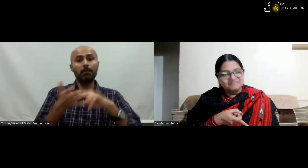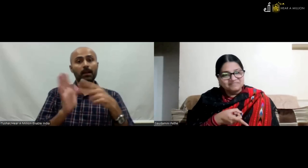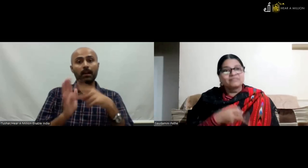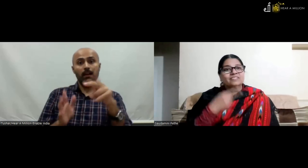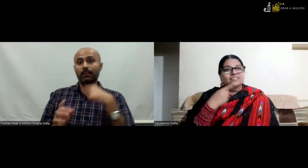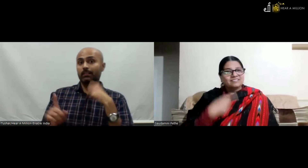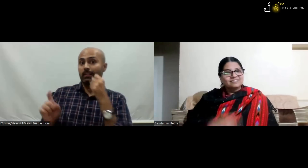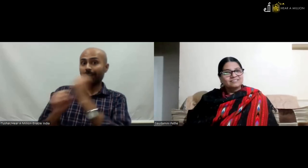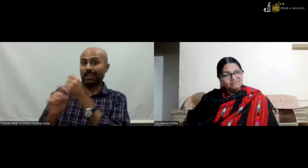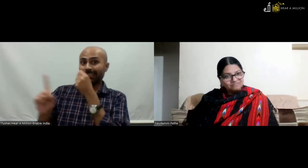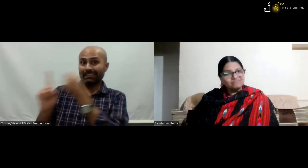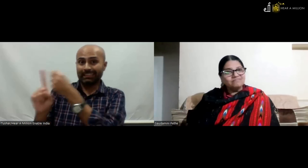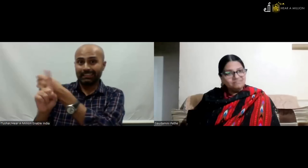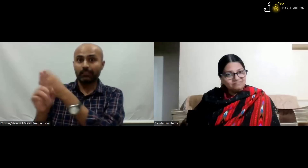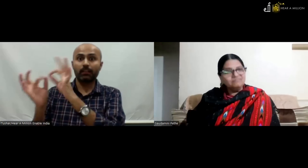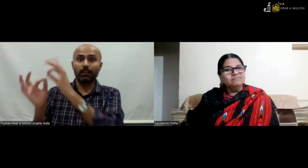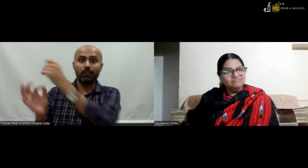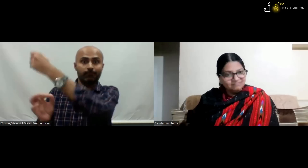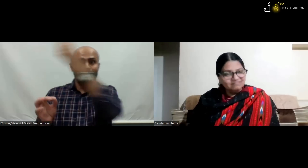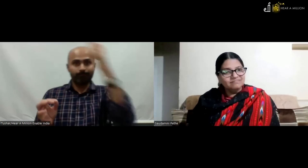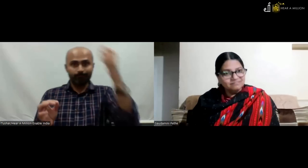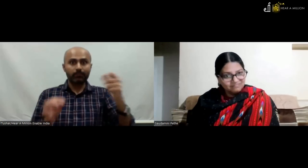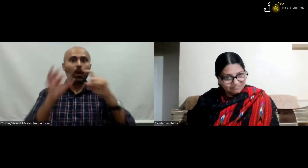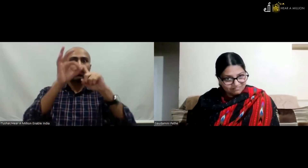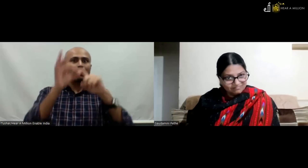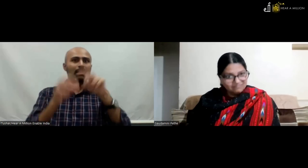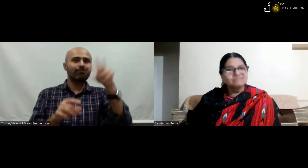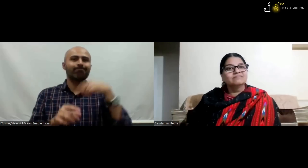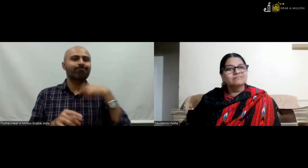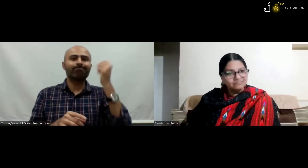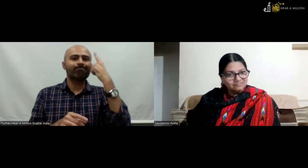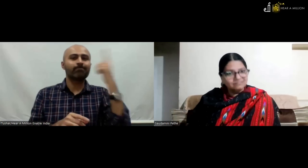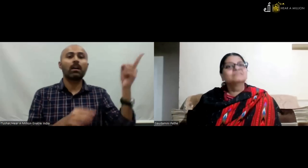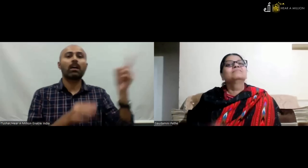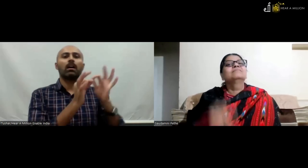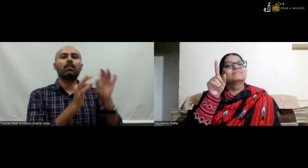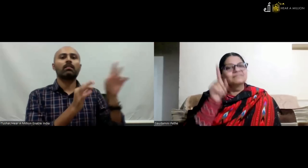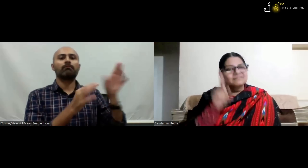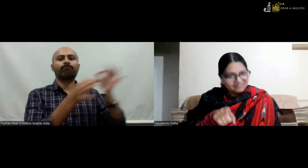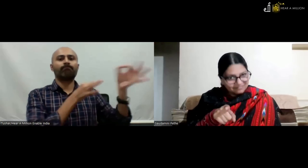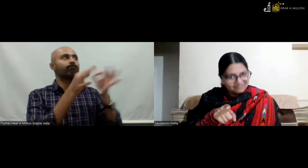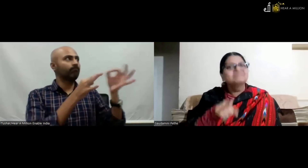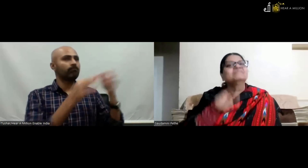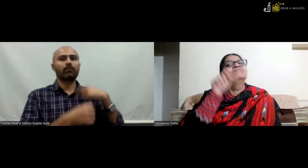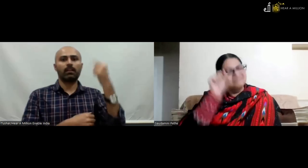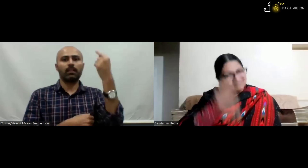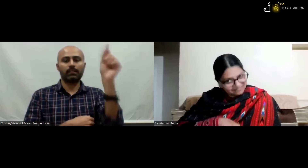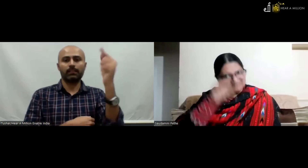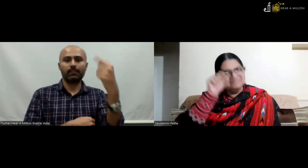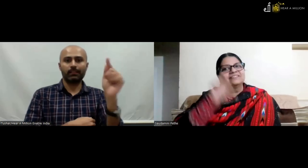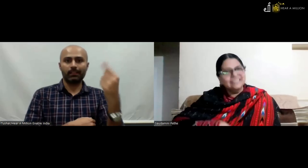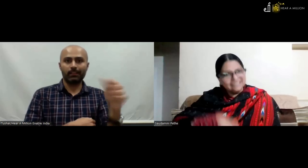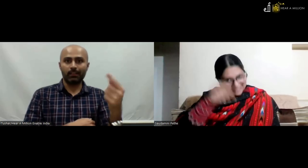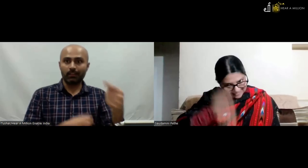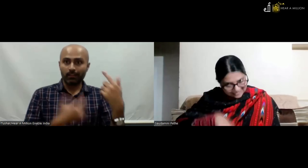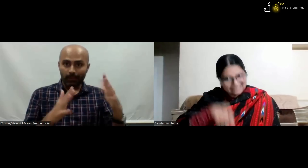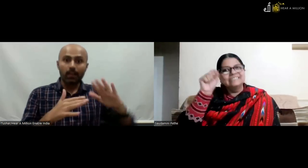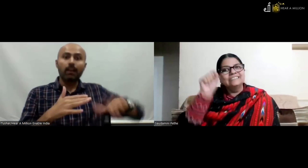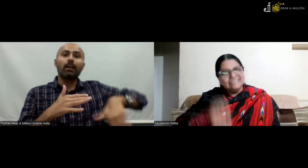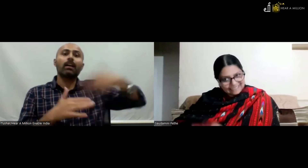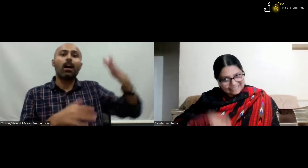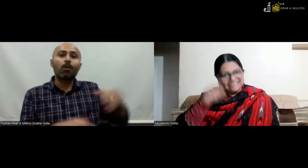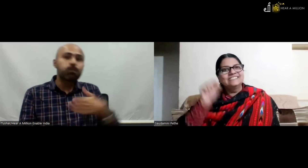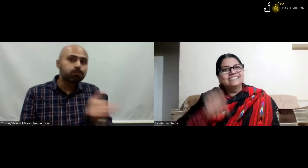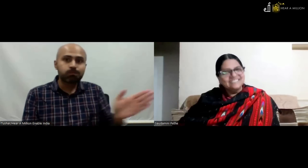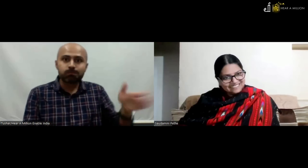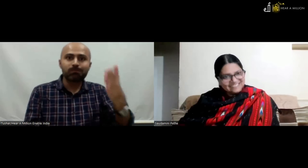government's office responsibility. So for example, if we are advocating for our rights, we need to ask them, like we are not